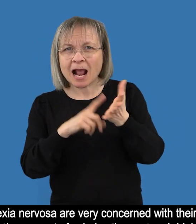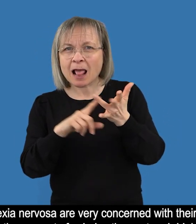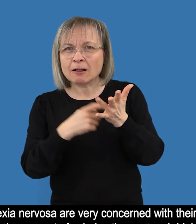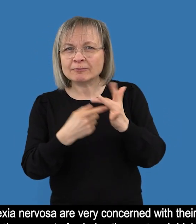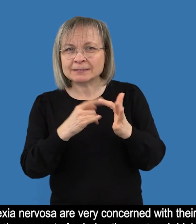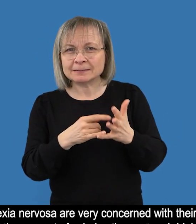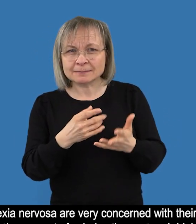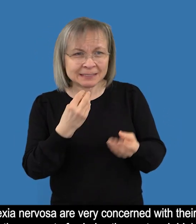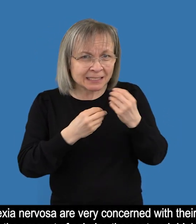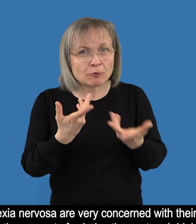drink.